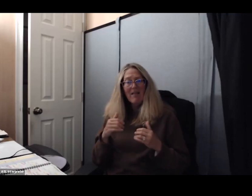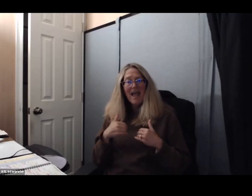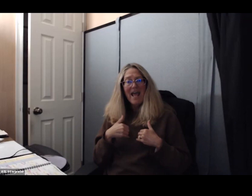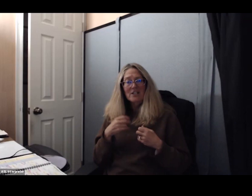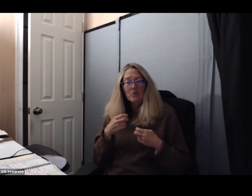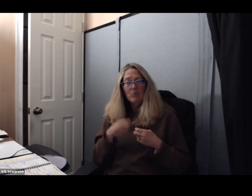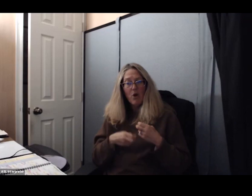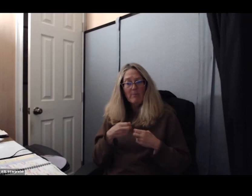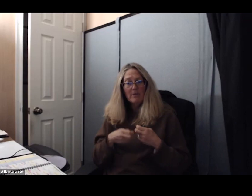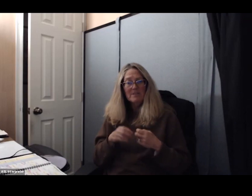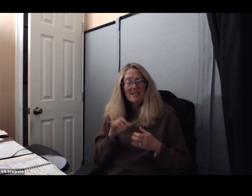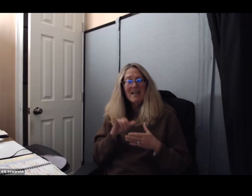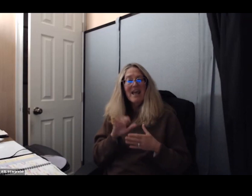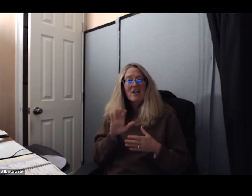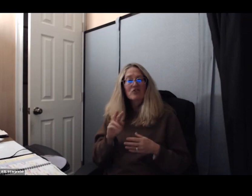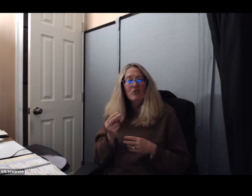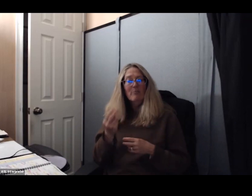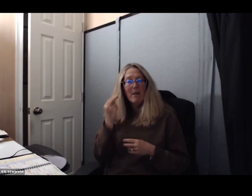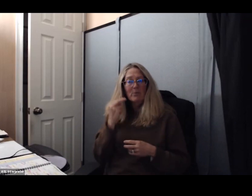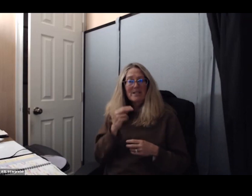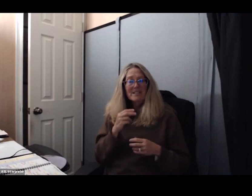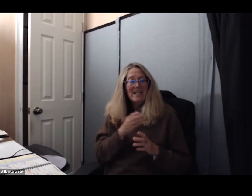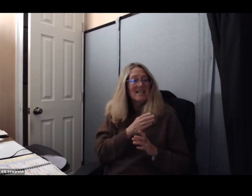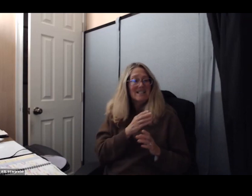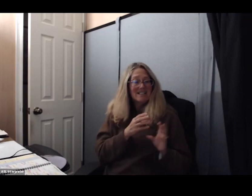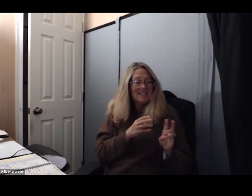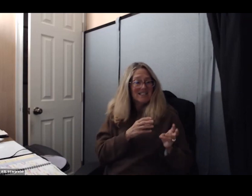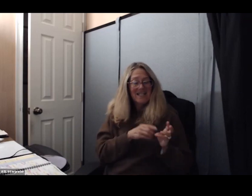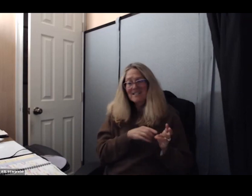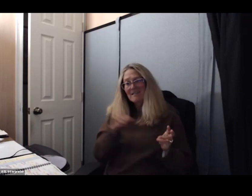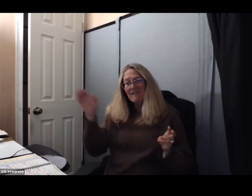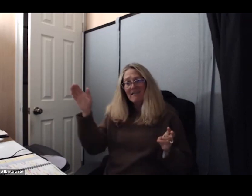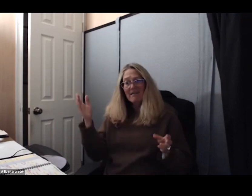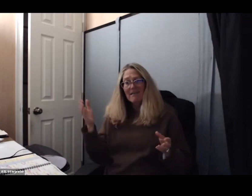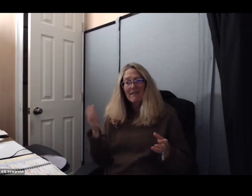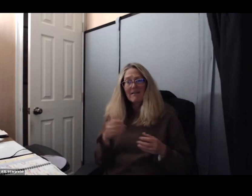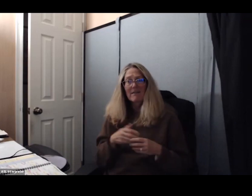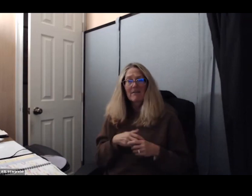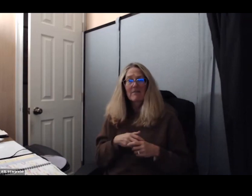this is going to be her memories of 6th grade, and I don't think that's fair to her. And